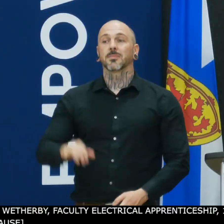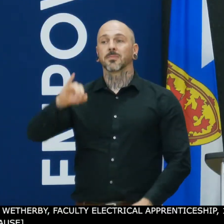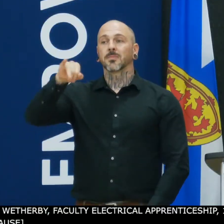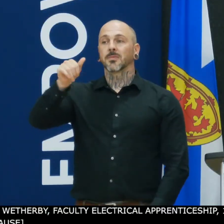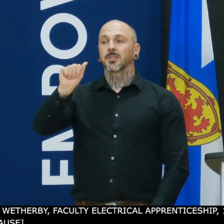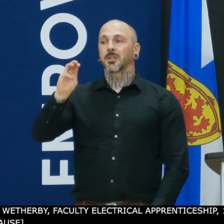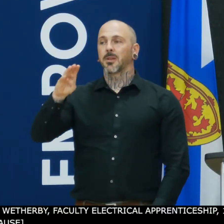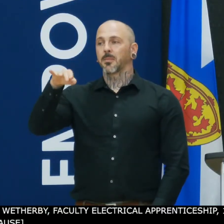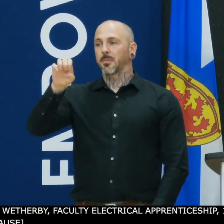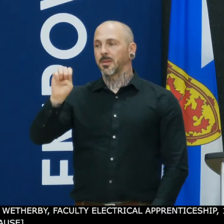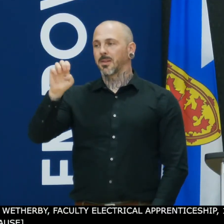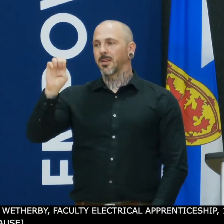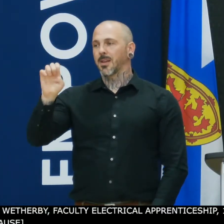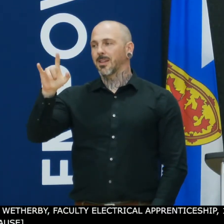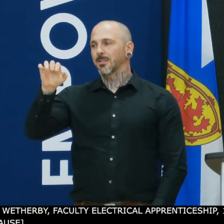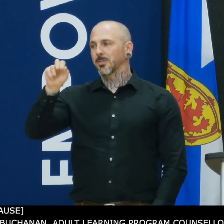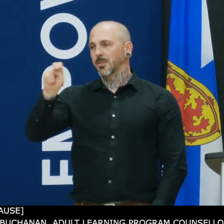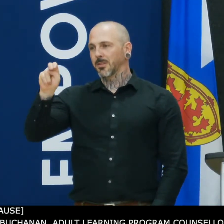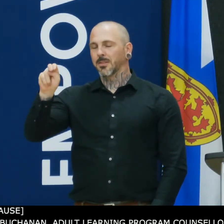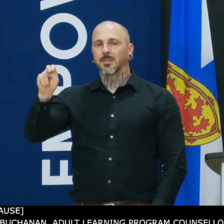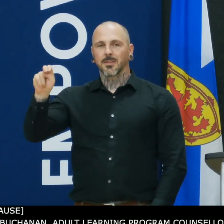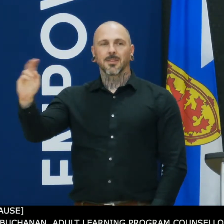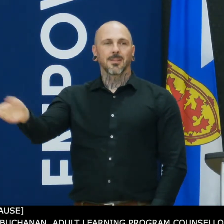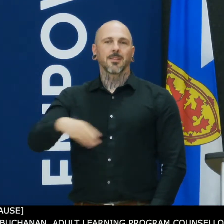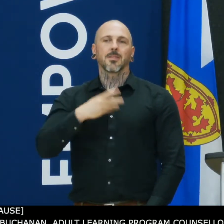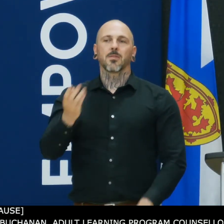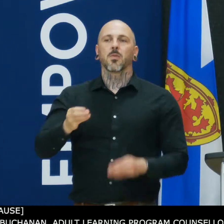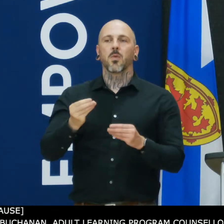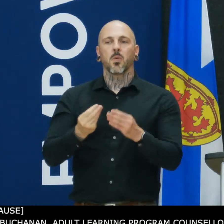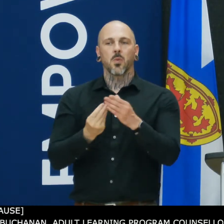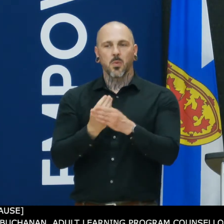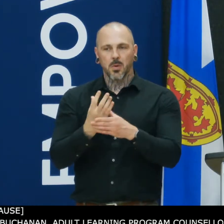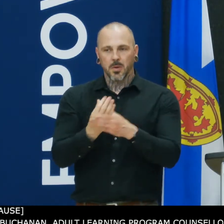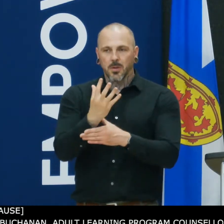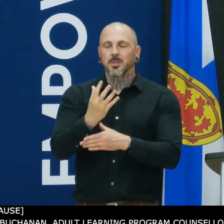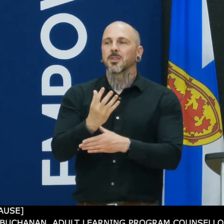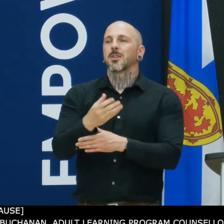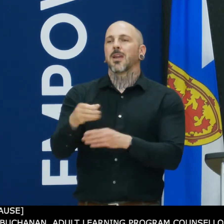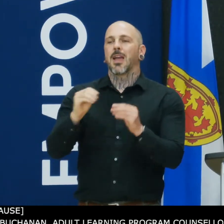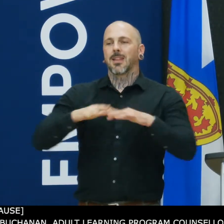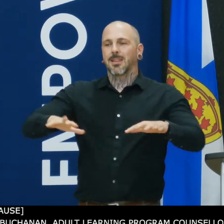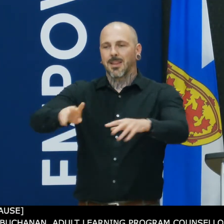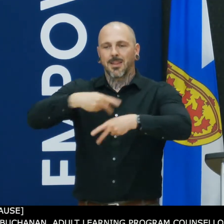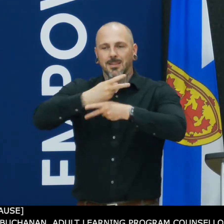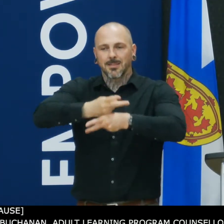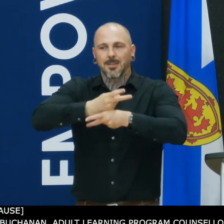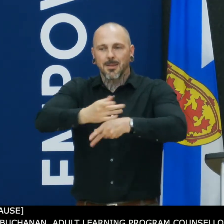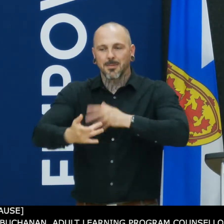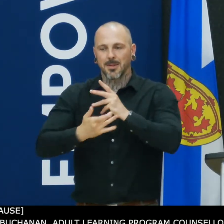Jamie Ellison, Faculty, Horticulture and Landscape Technology, 23 years.